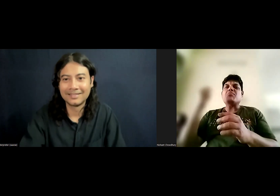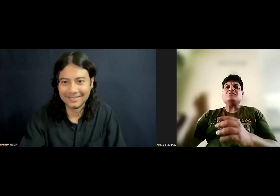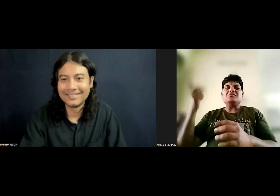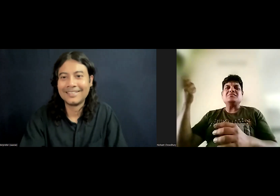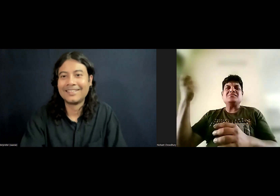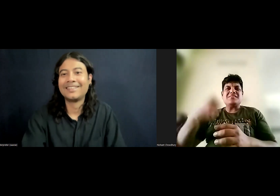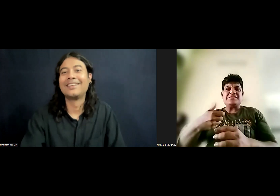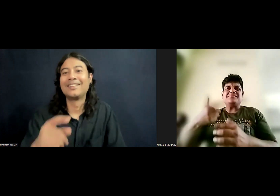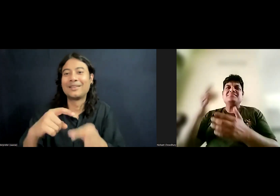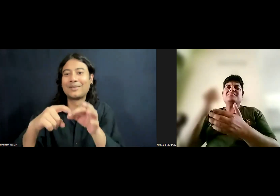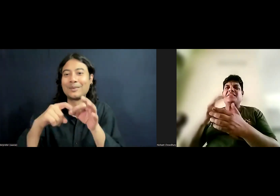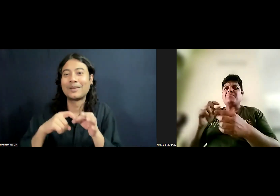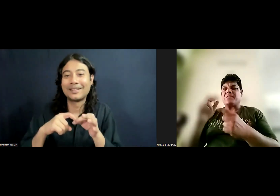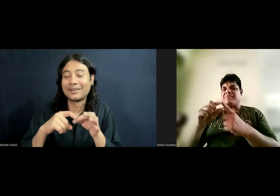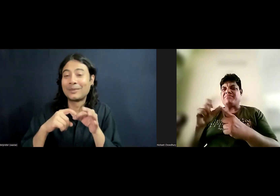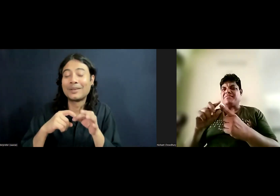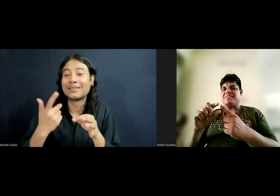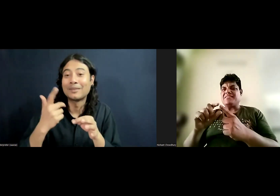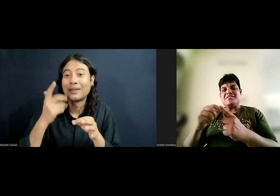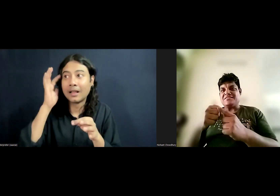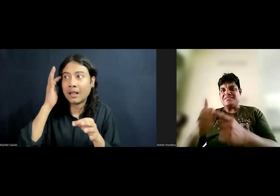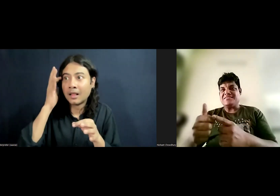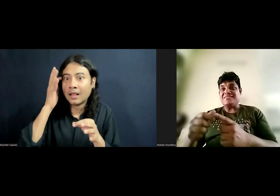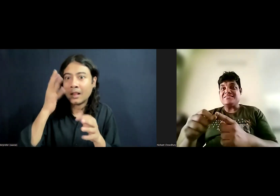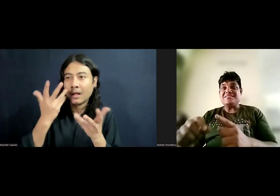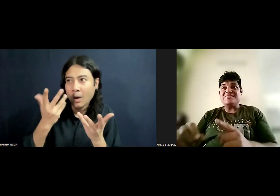is the question? What is the concern?